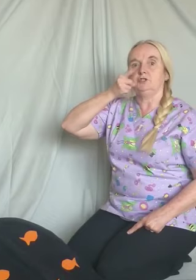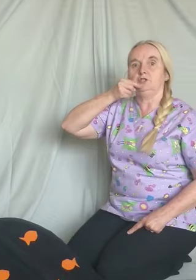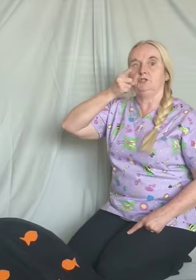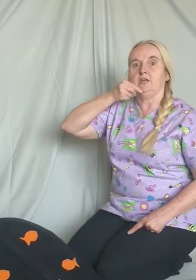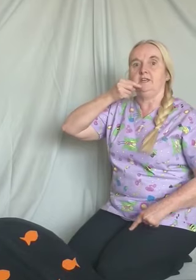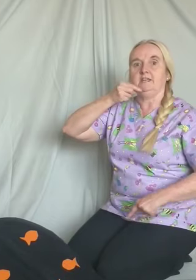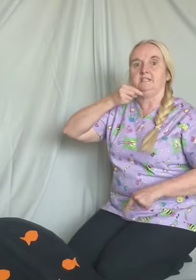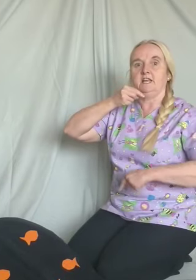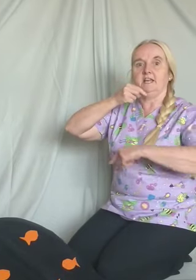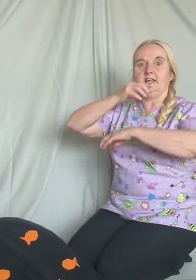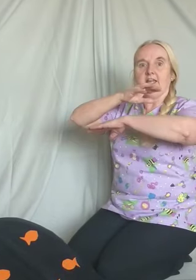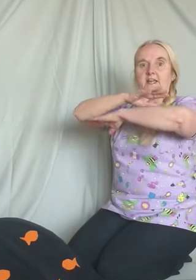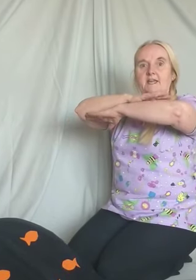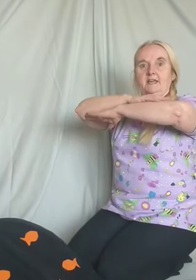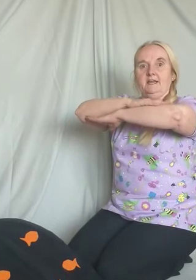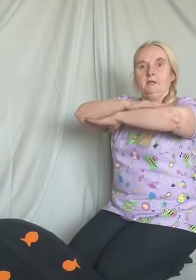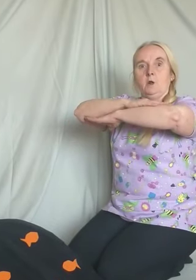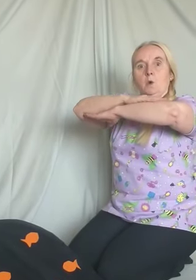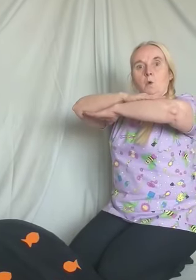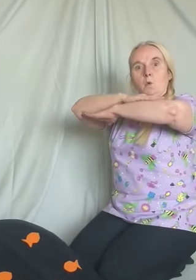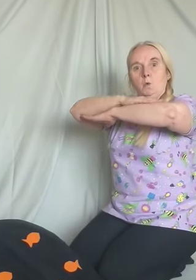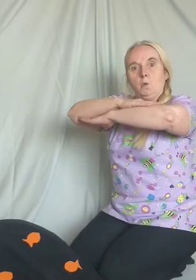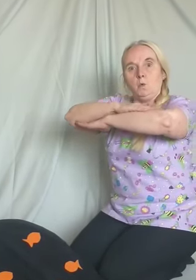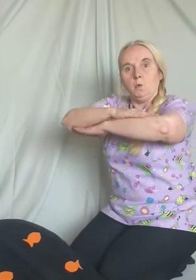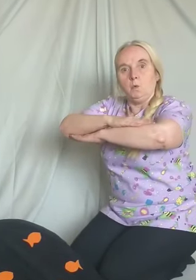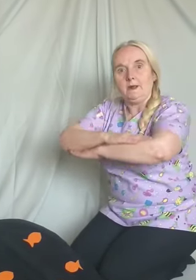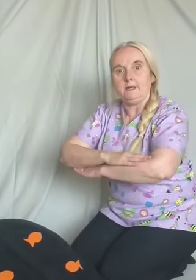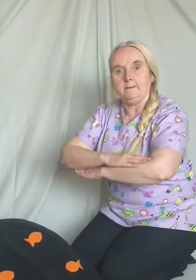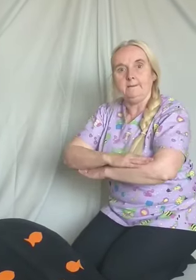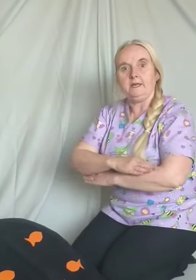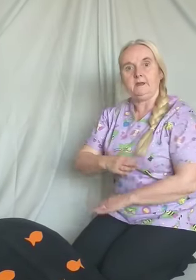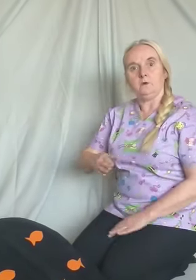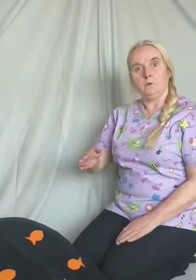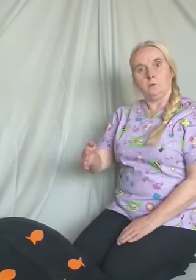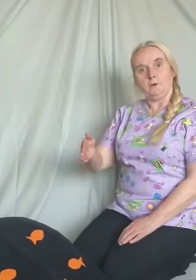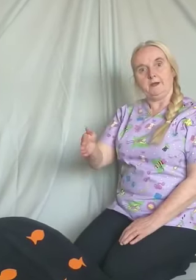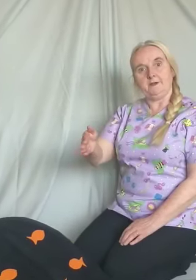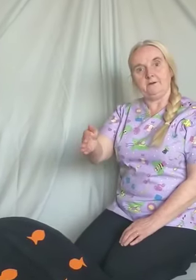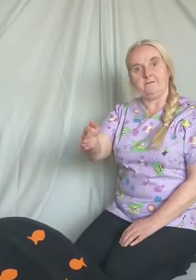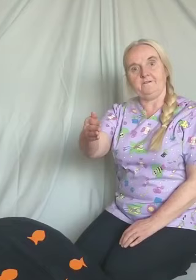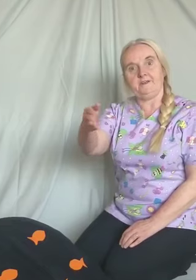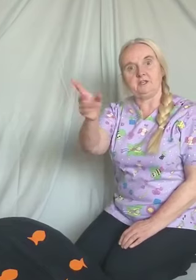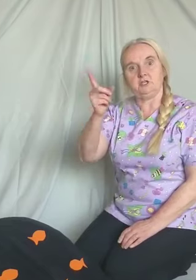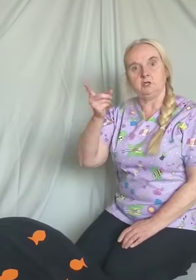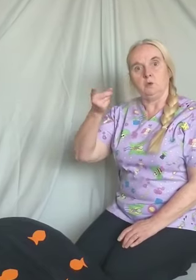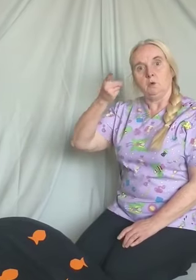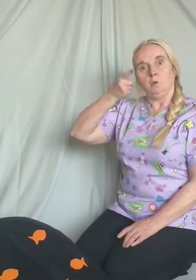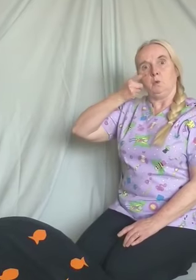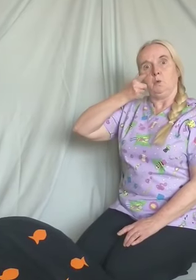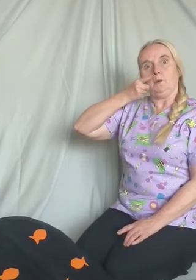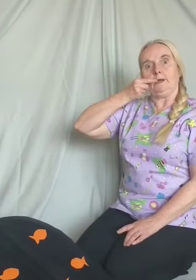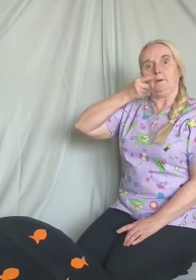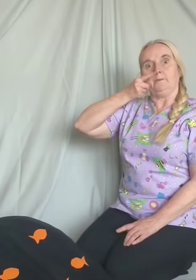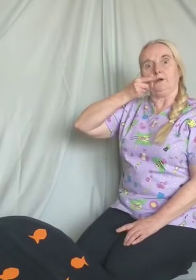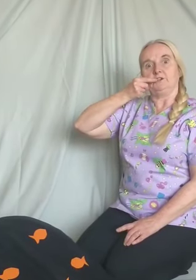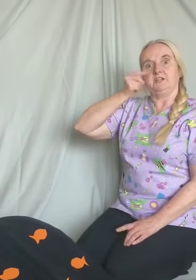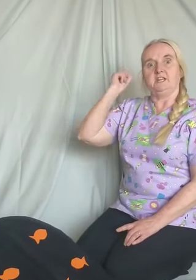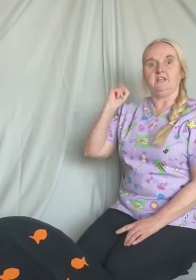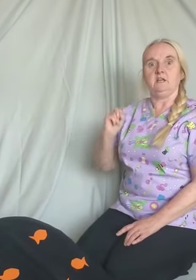and then they said, wait a minute, we're fish, we don't brush our